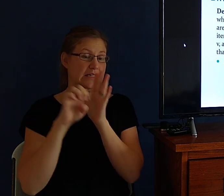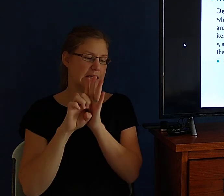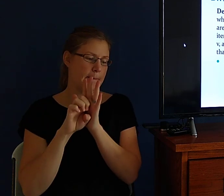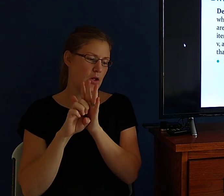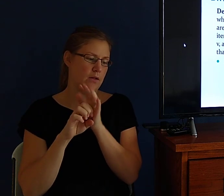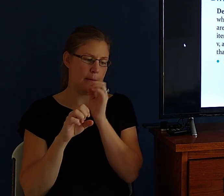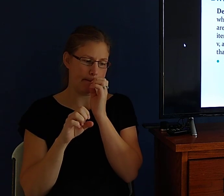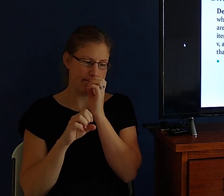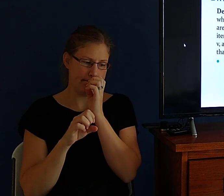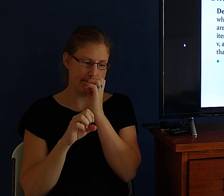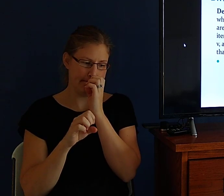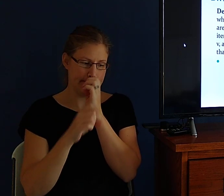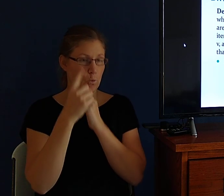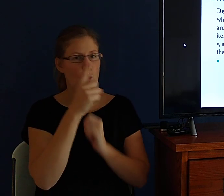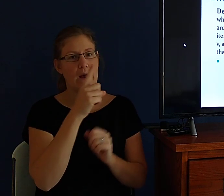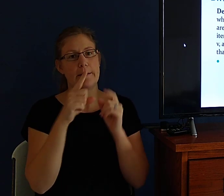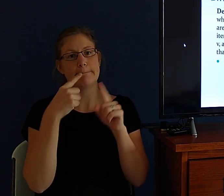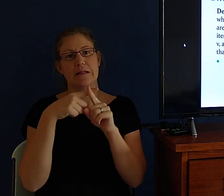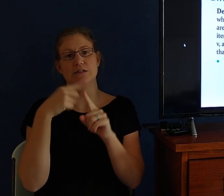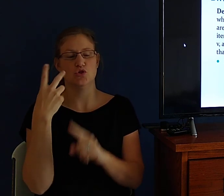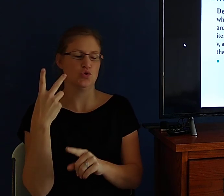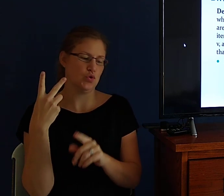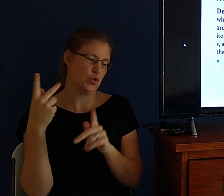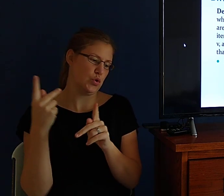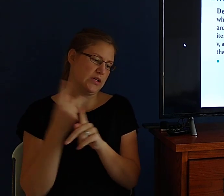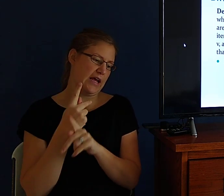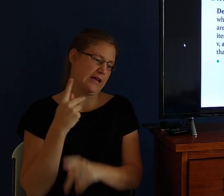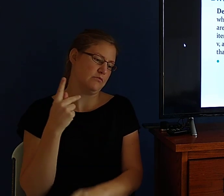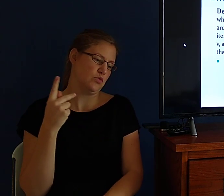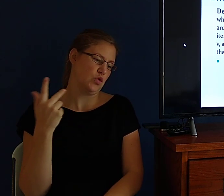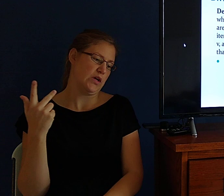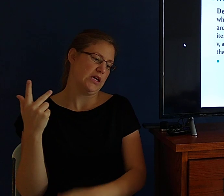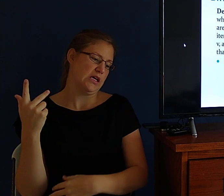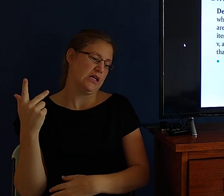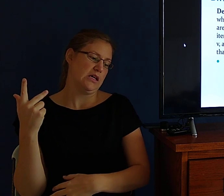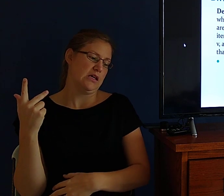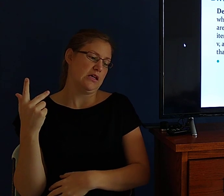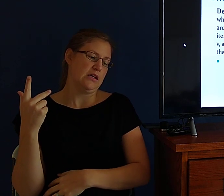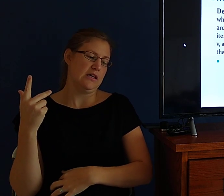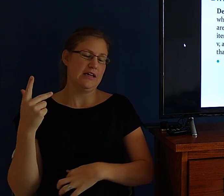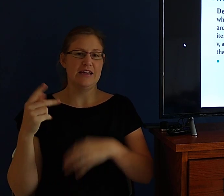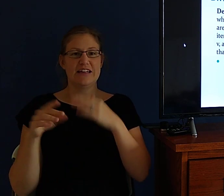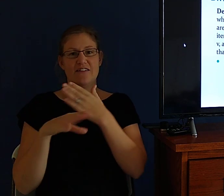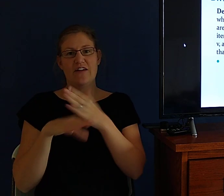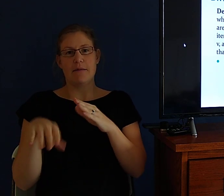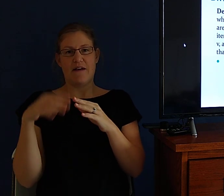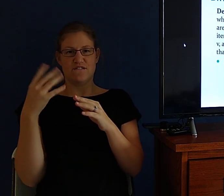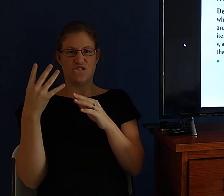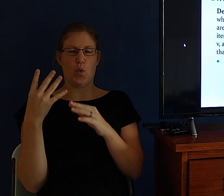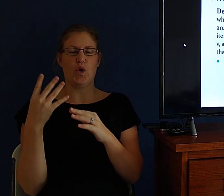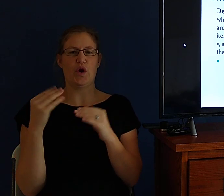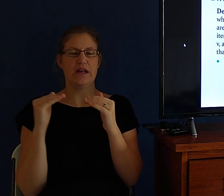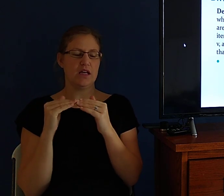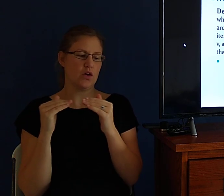2 times 3 divided by 4 equal to what? We will use